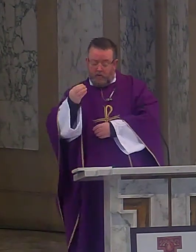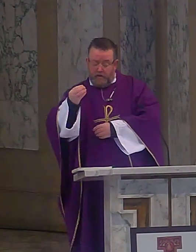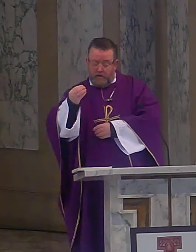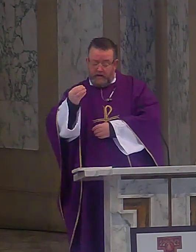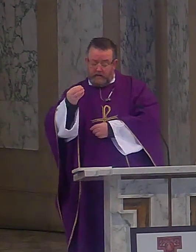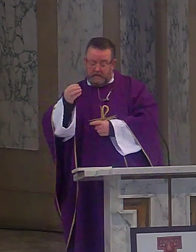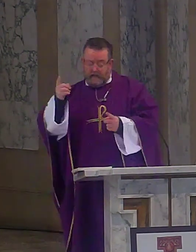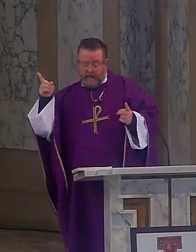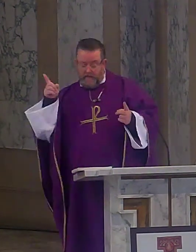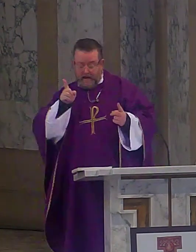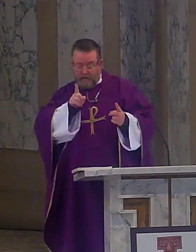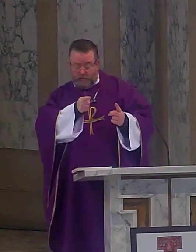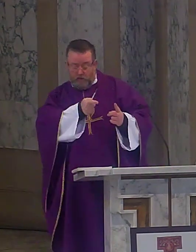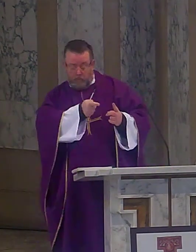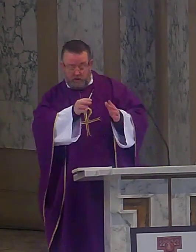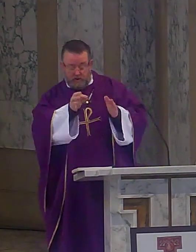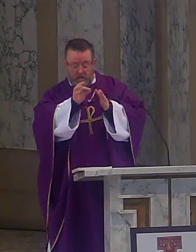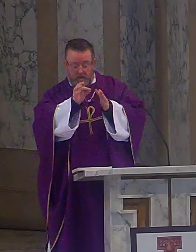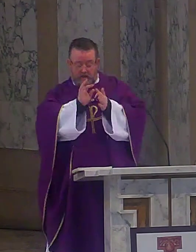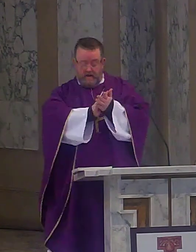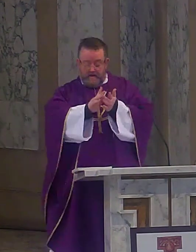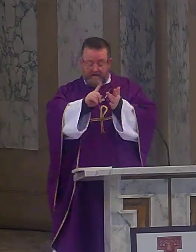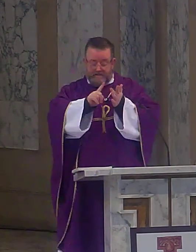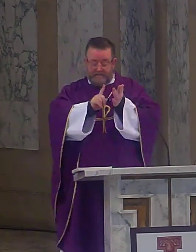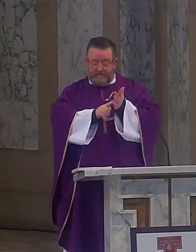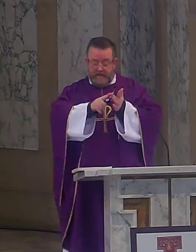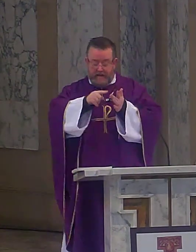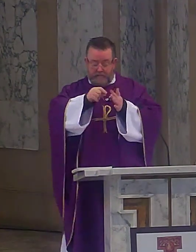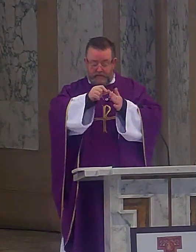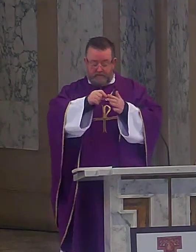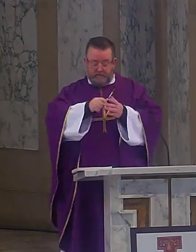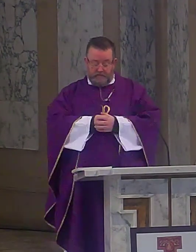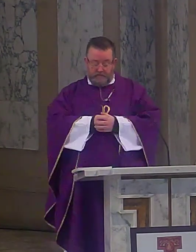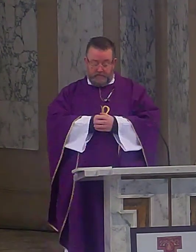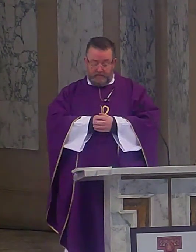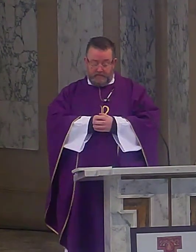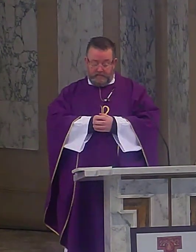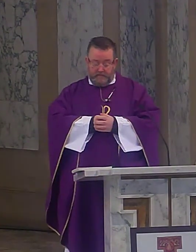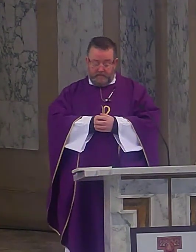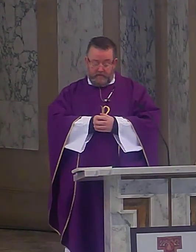the greeks they approached philip